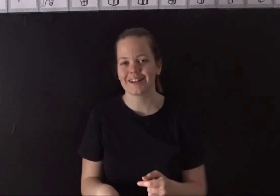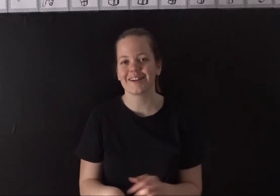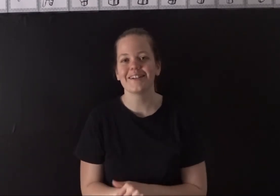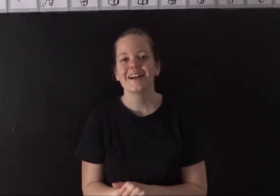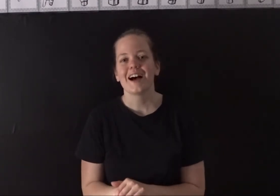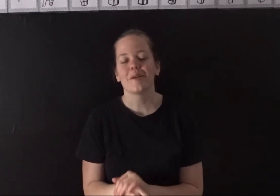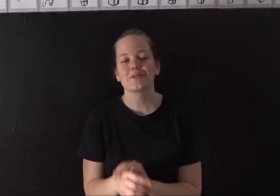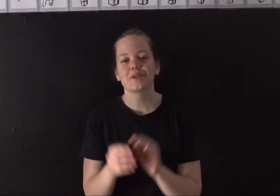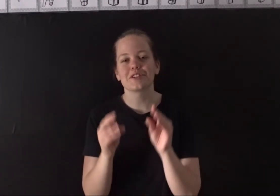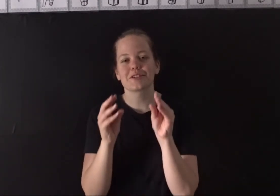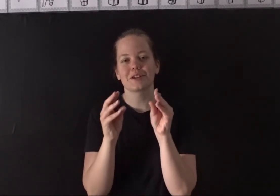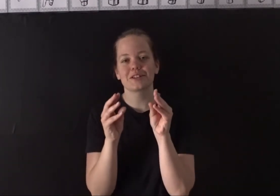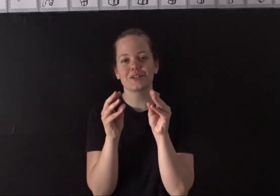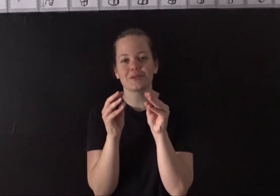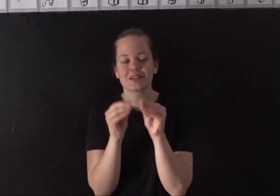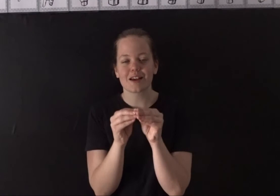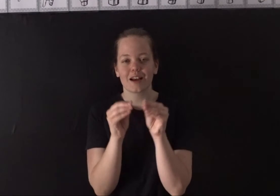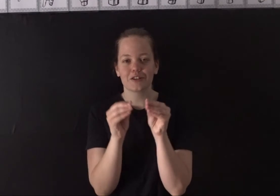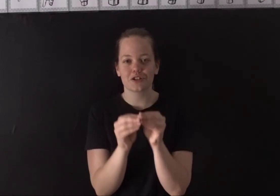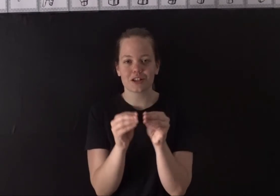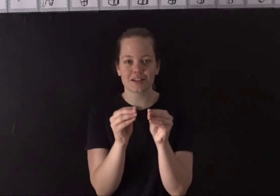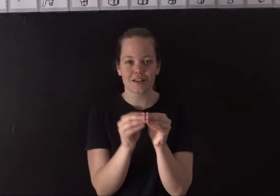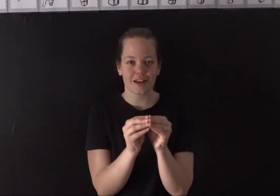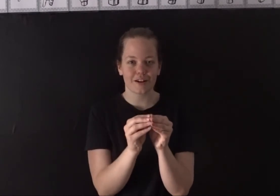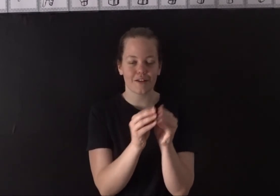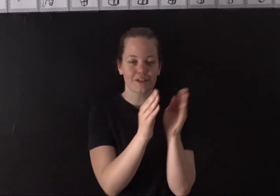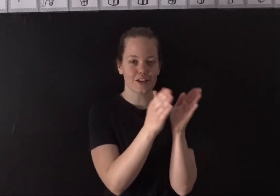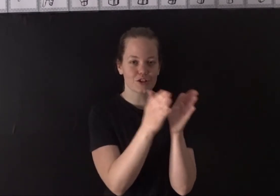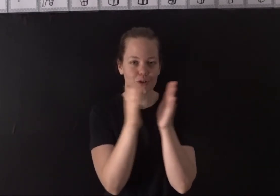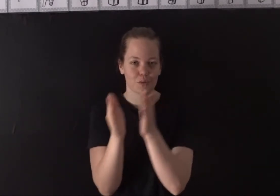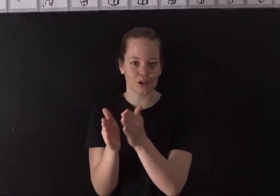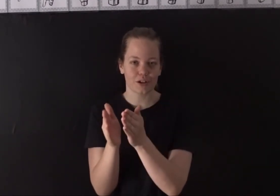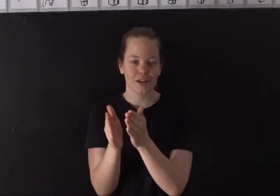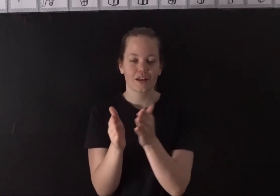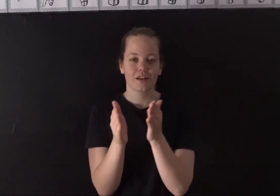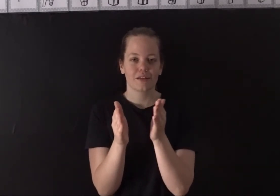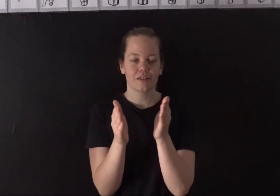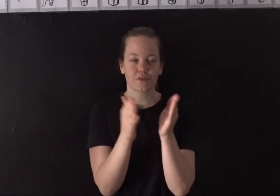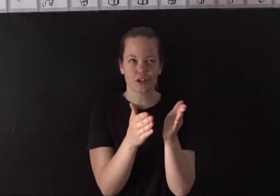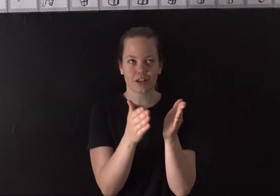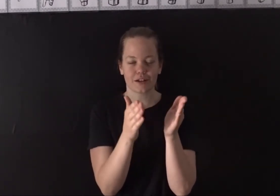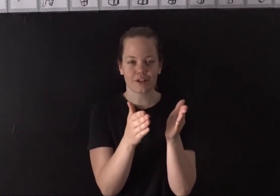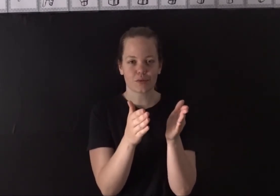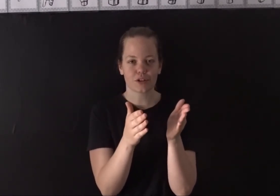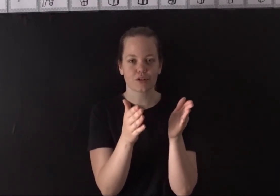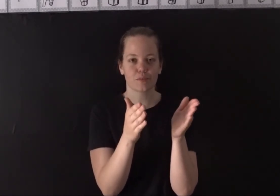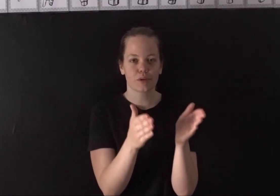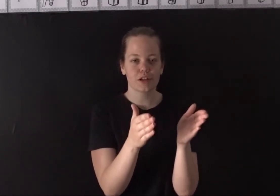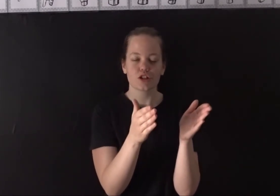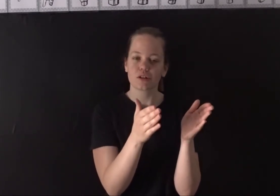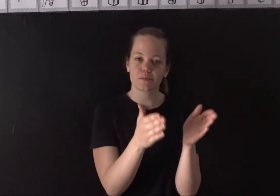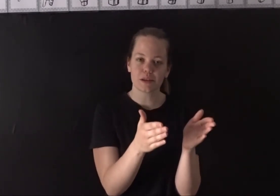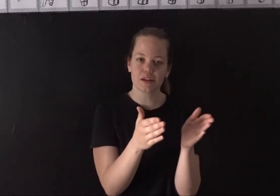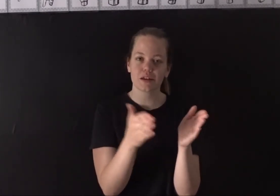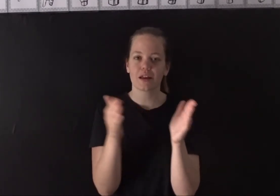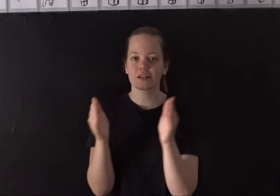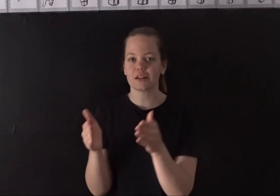ago. So we're just going to sign just the letter of each word. The first letter of each word. So British, B, and